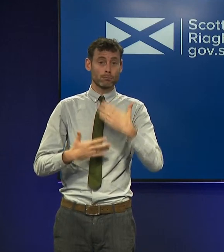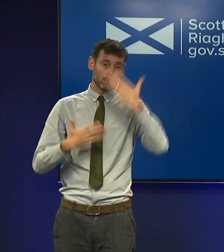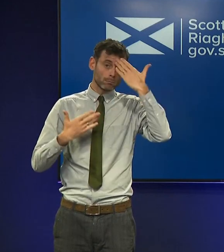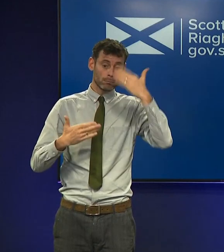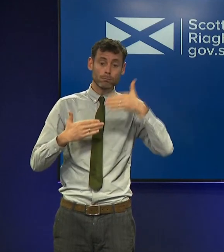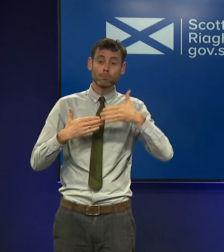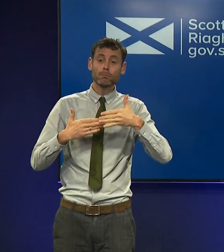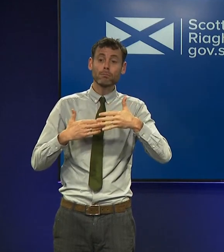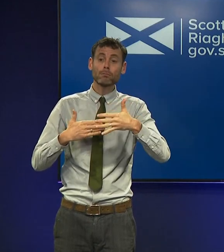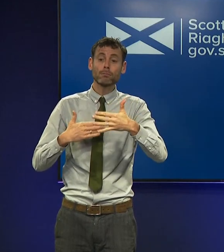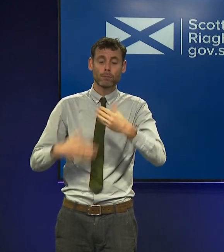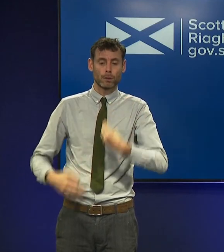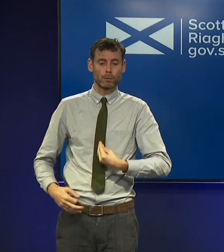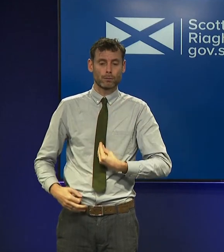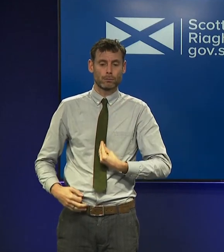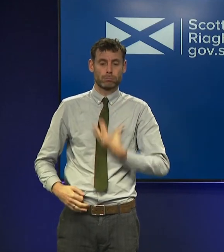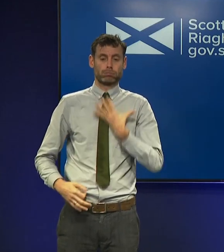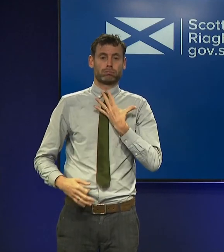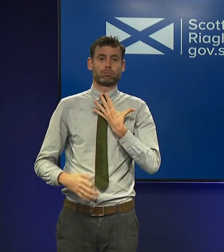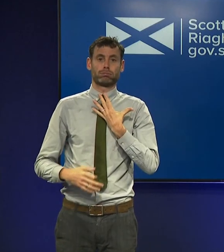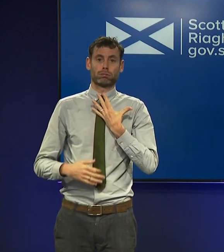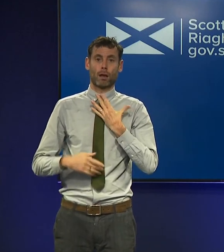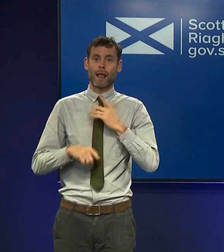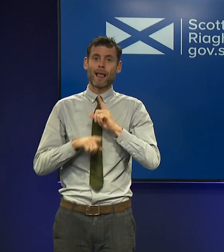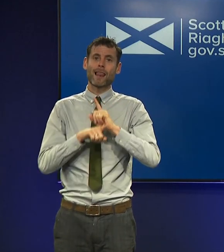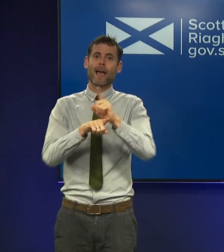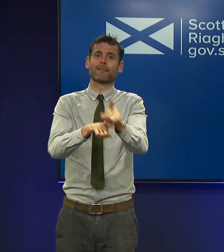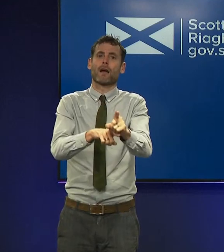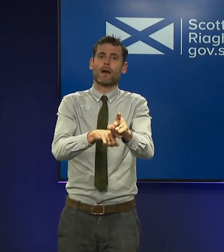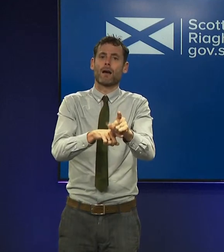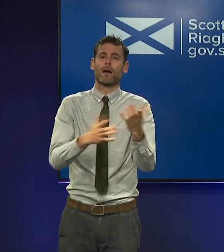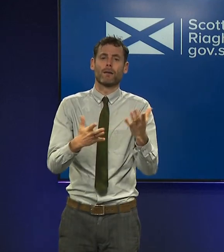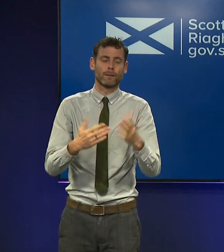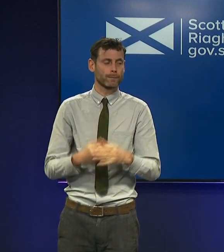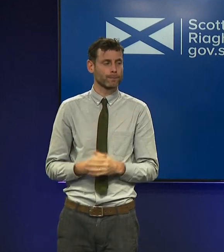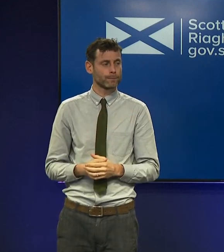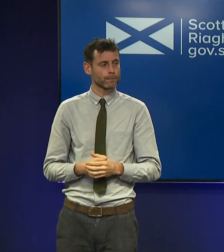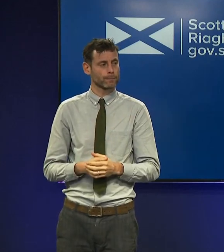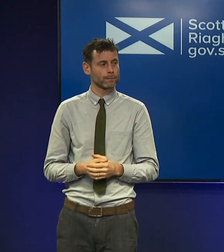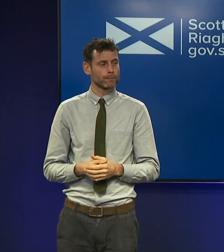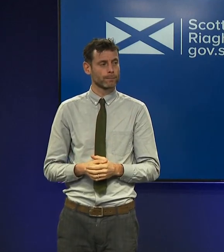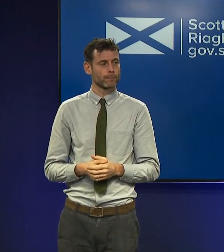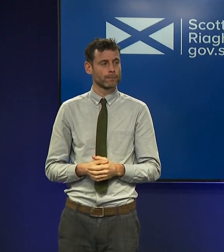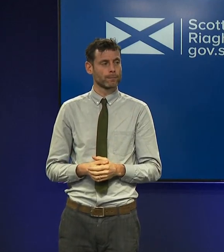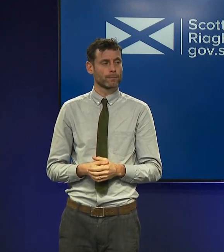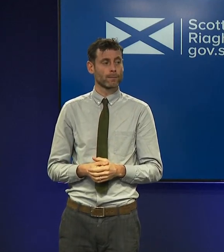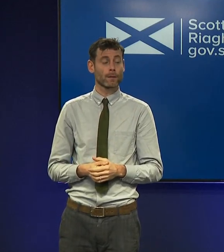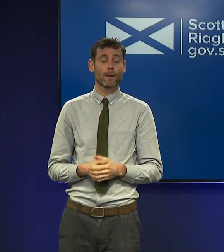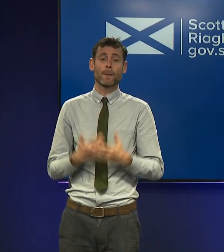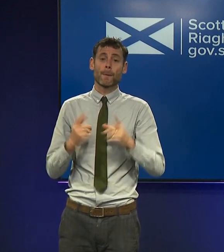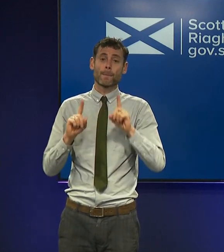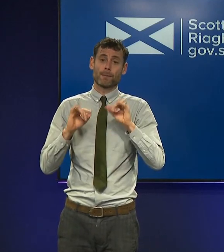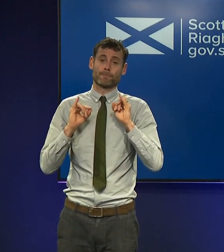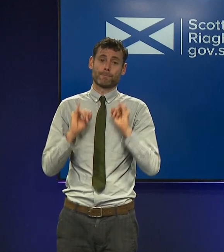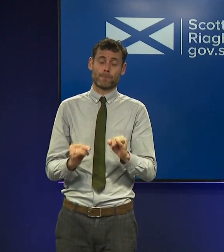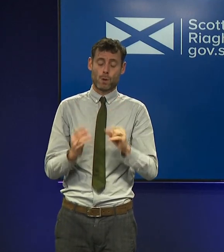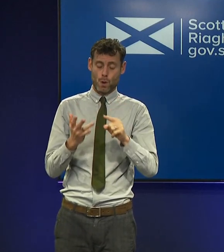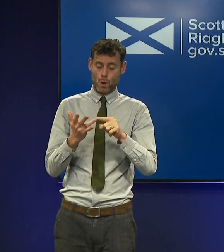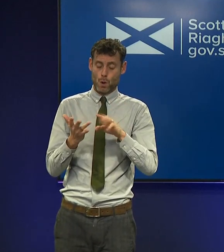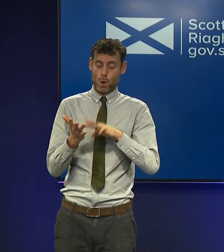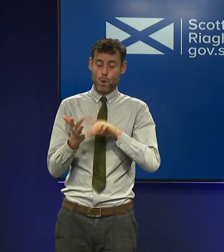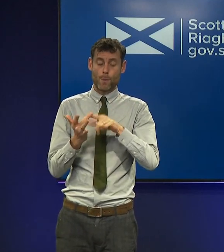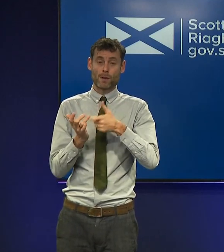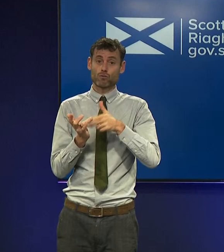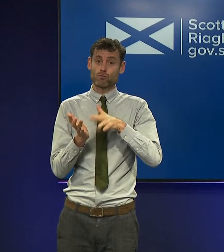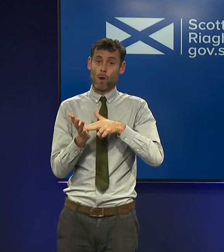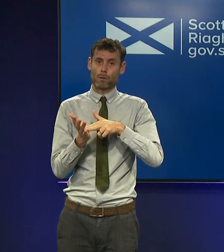may not yet be showing it in a test. And why would we have, the problem is we don't yet know where this variant is.